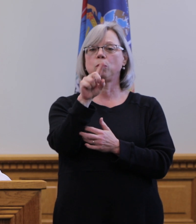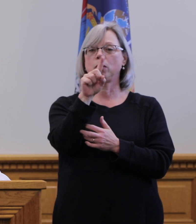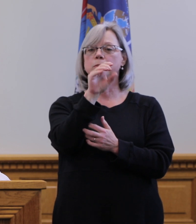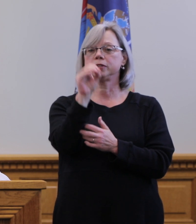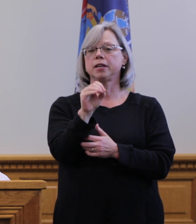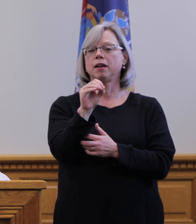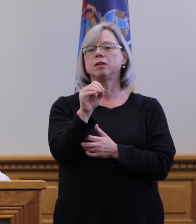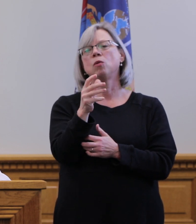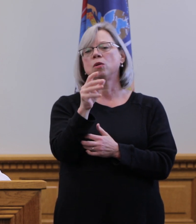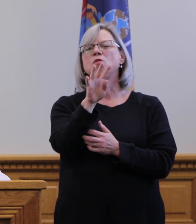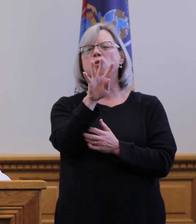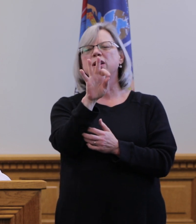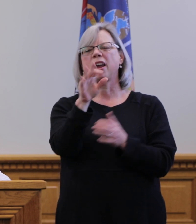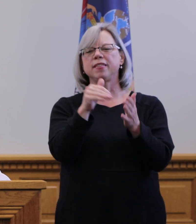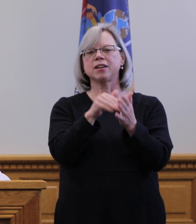42.1%, or